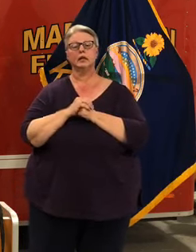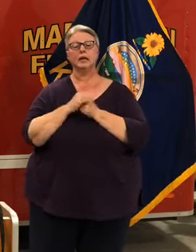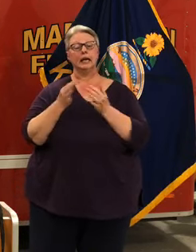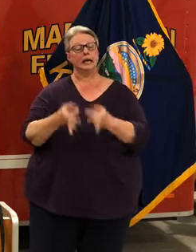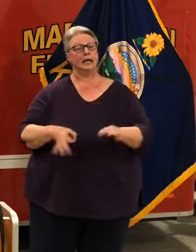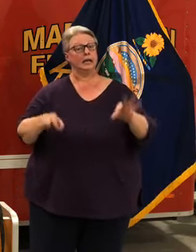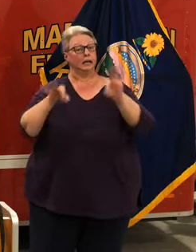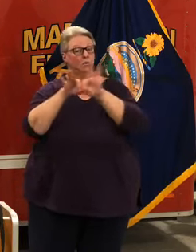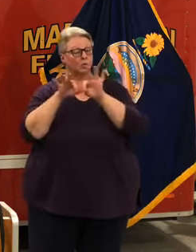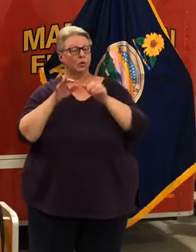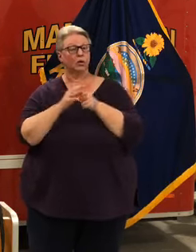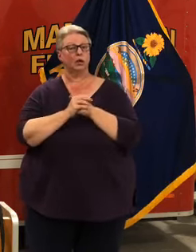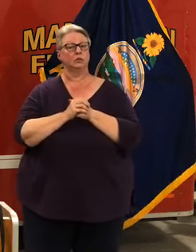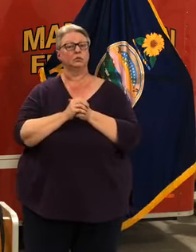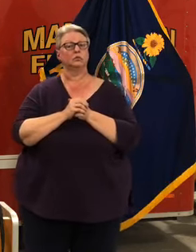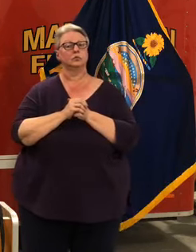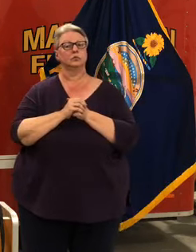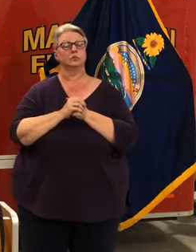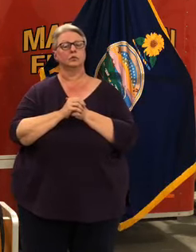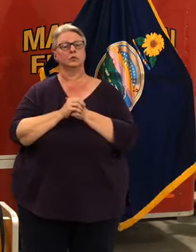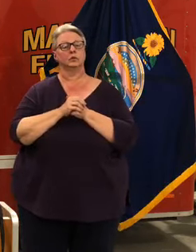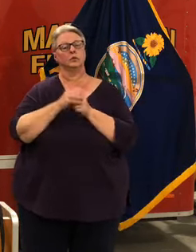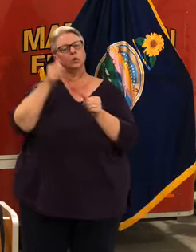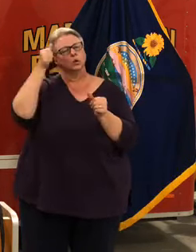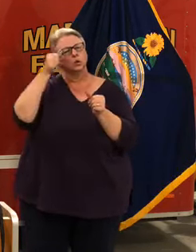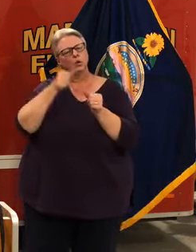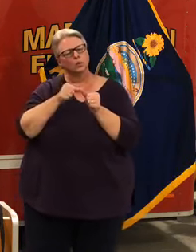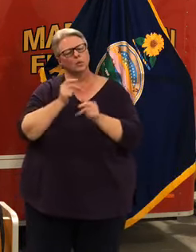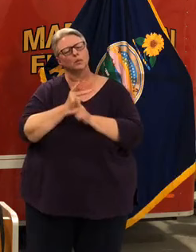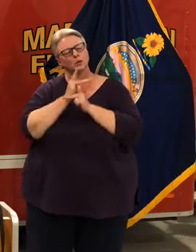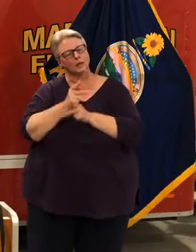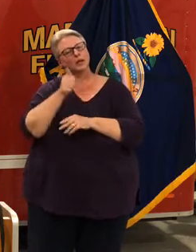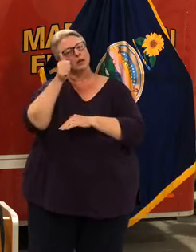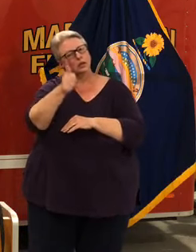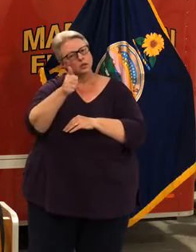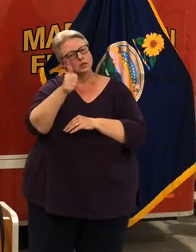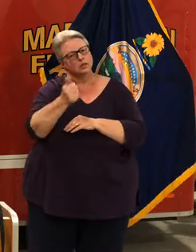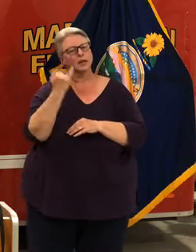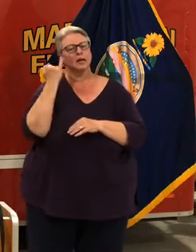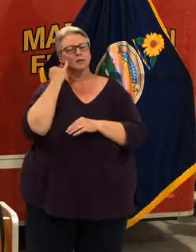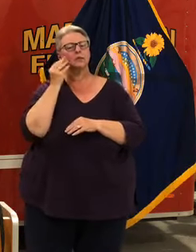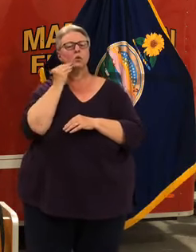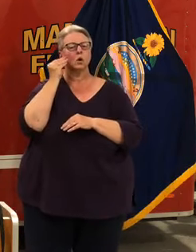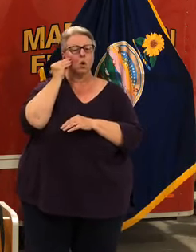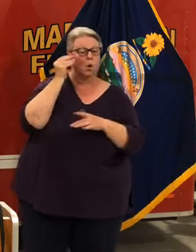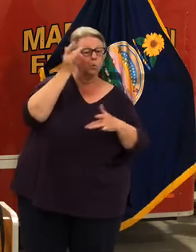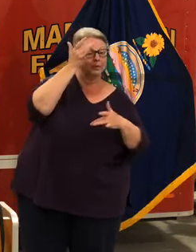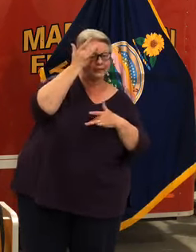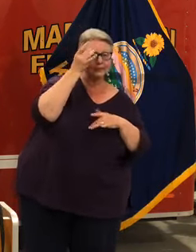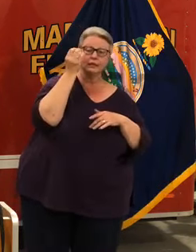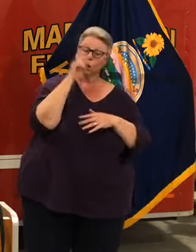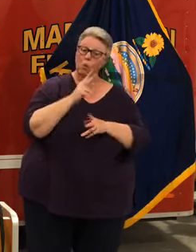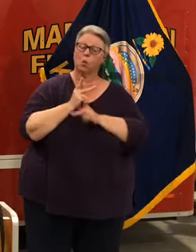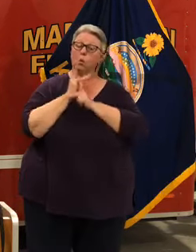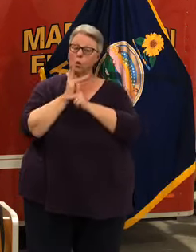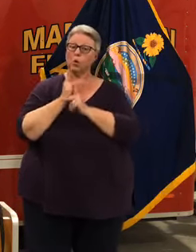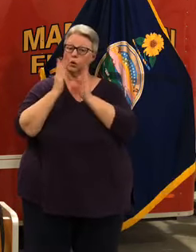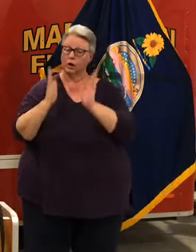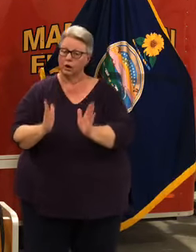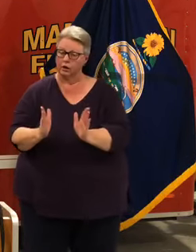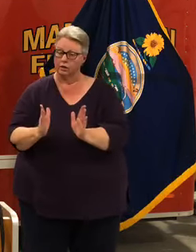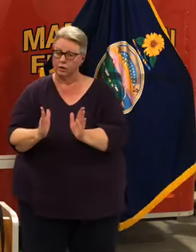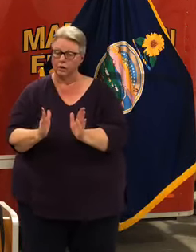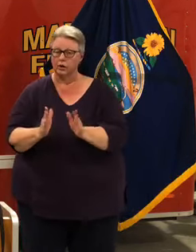these cases that we're remembering to take good care of yourself if you are home and ill, or if you are a caregiver, making sure you're